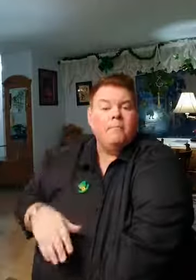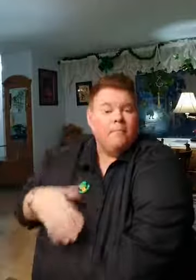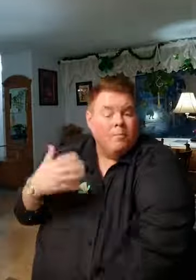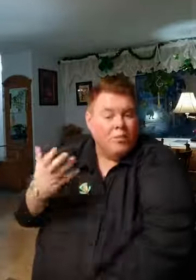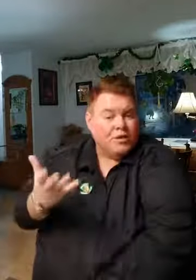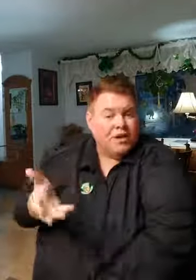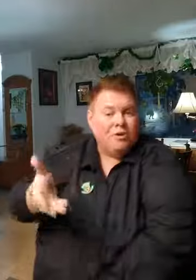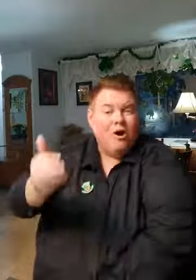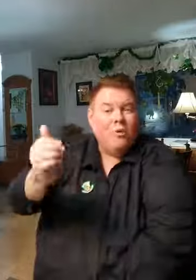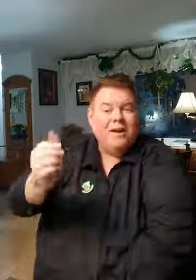We'll keep going.